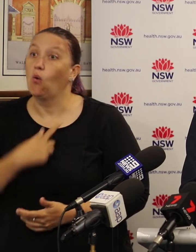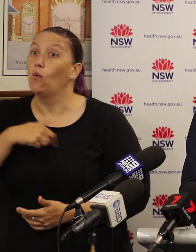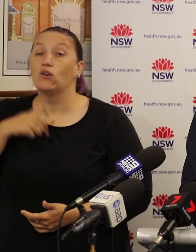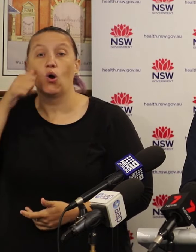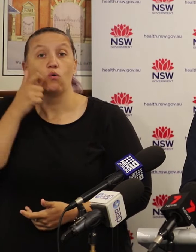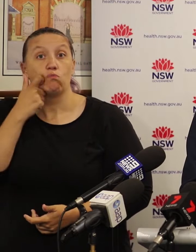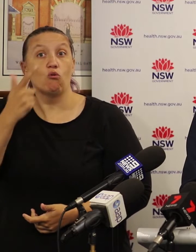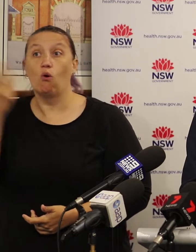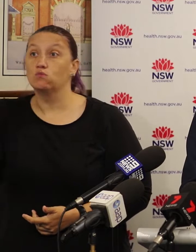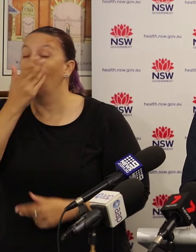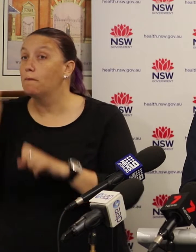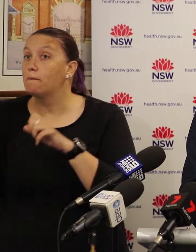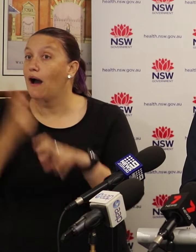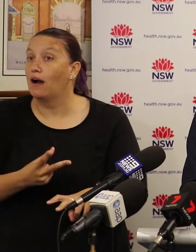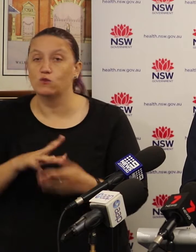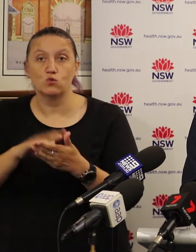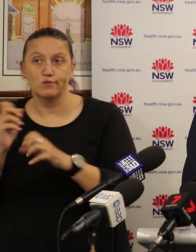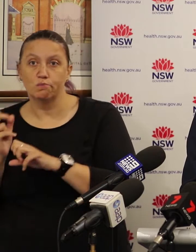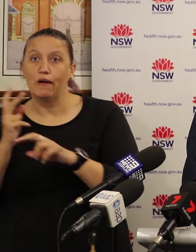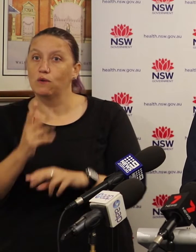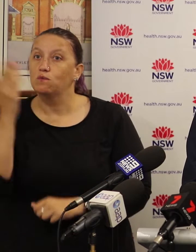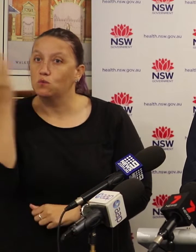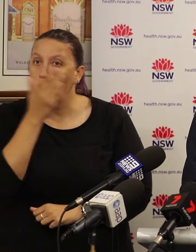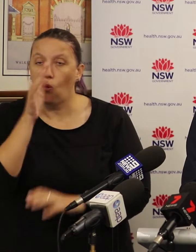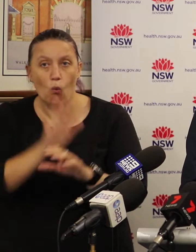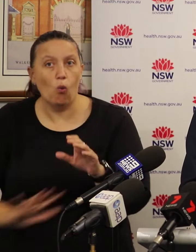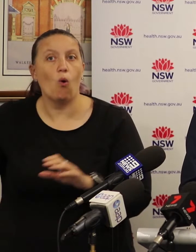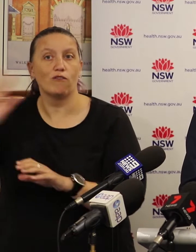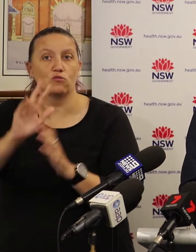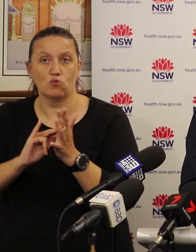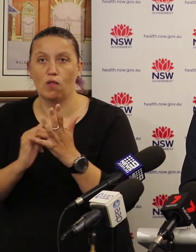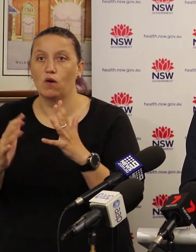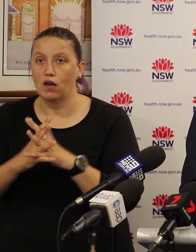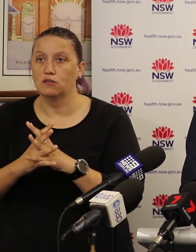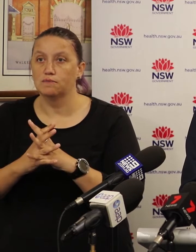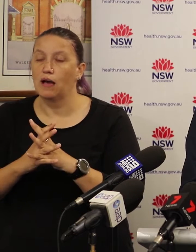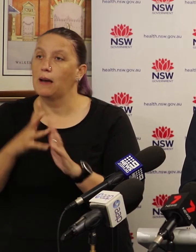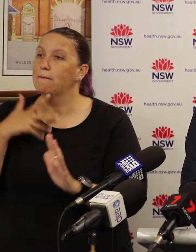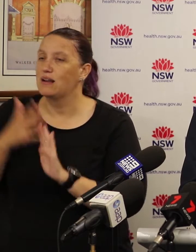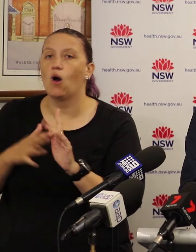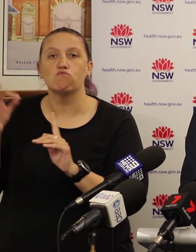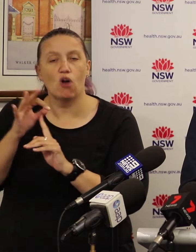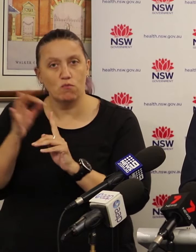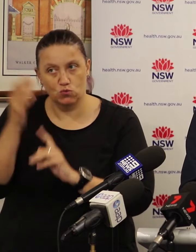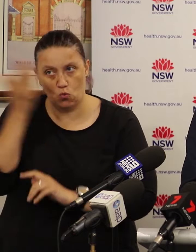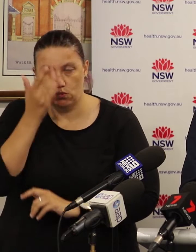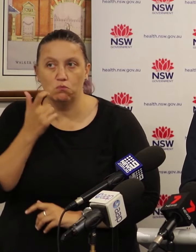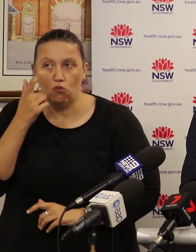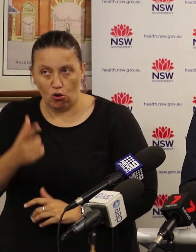students tomorrow to schools across New South Wales, and by that I mean primary schools,